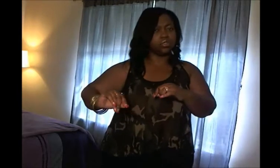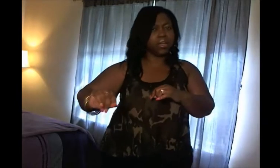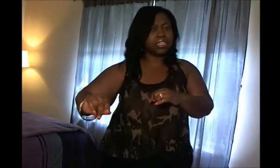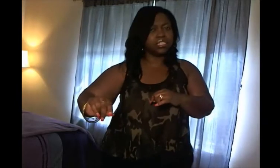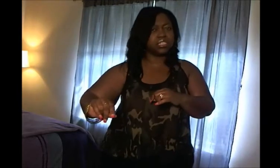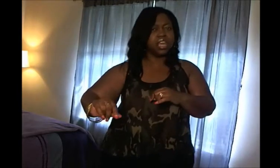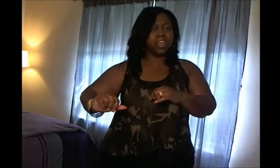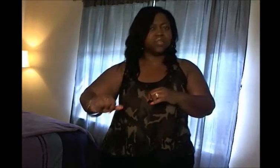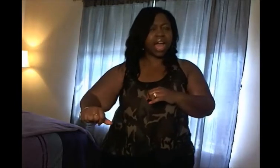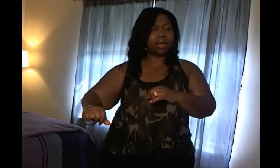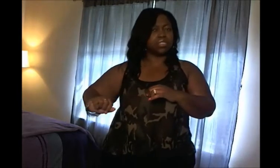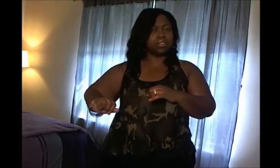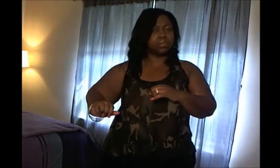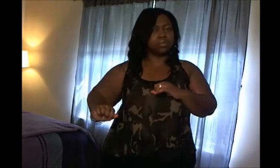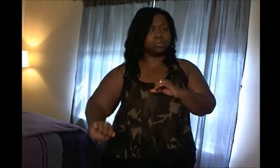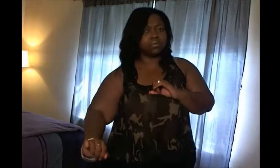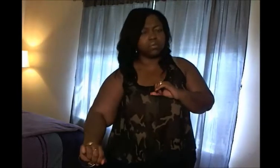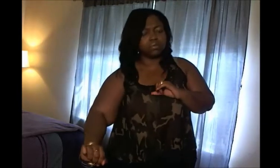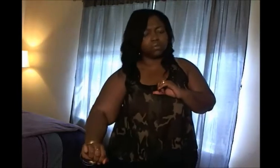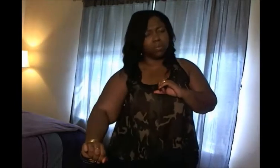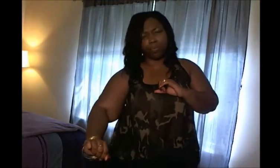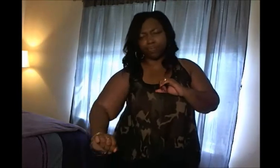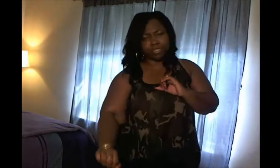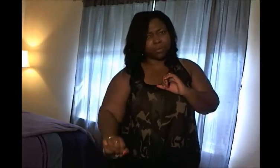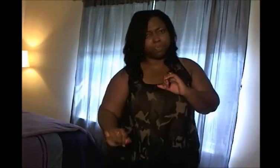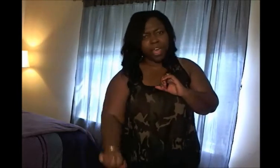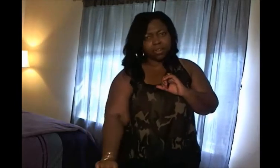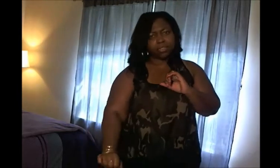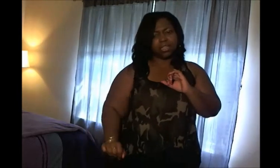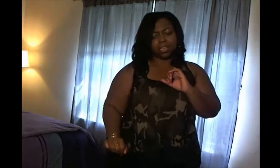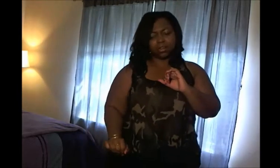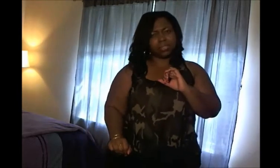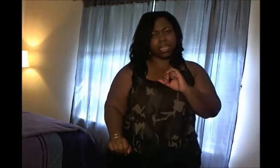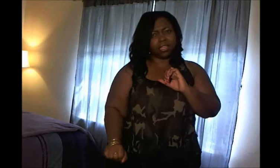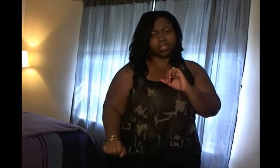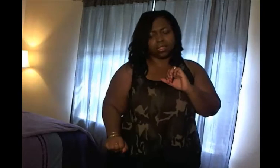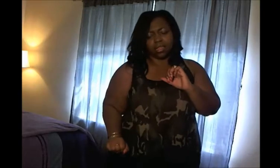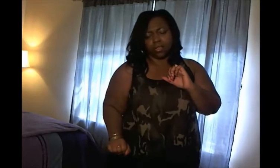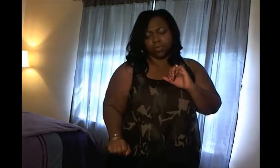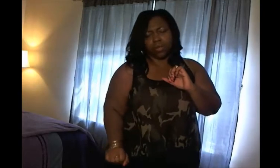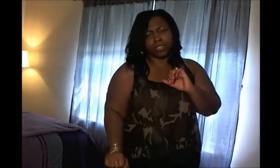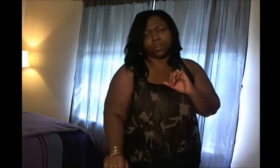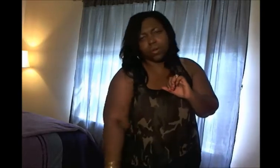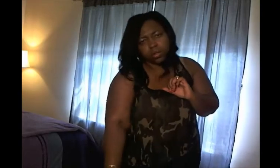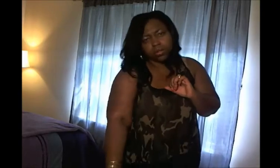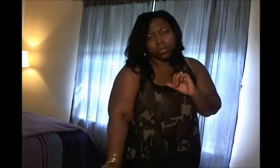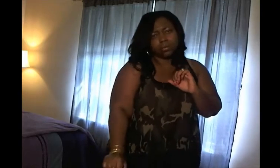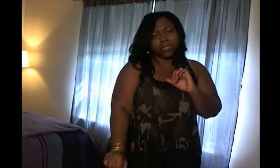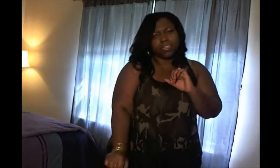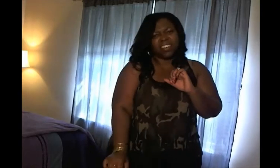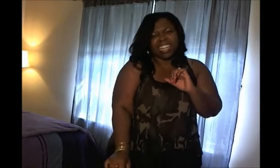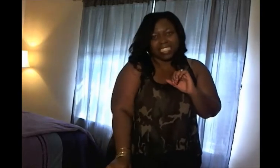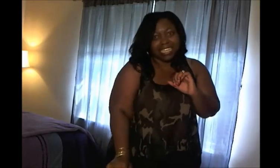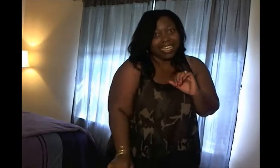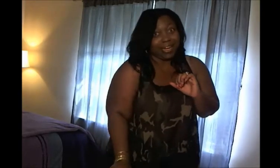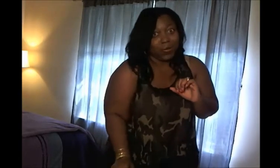direction. If not, I'm just going to put the pedal, you know what I'm saying? Hit the rubber to the road a little bit. You know, I did get a new